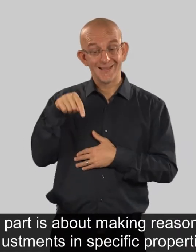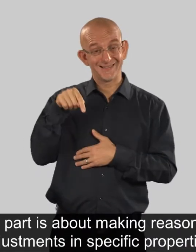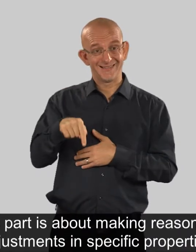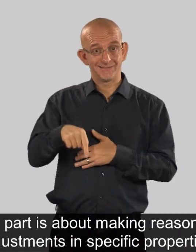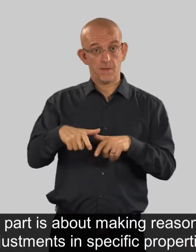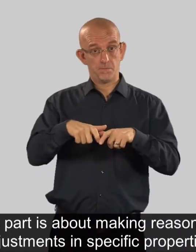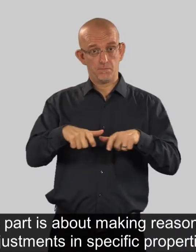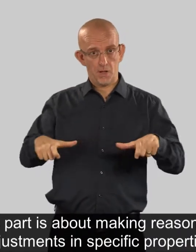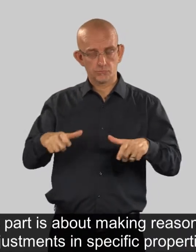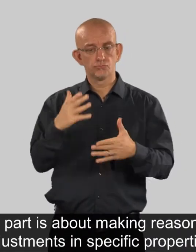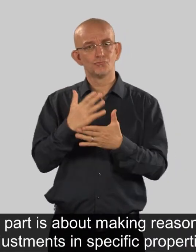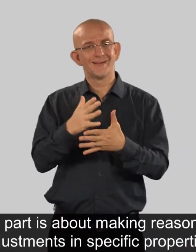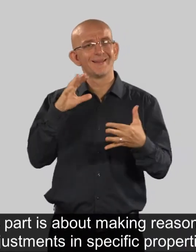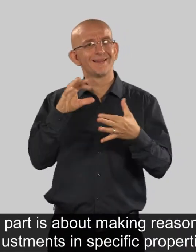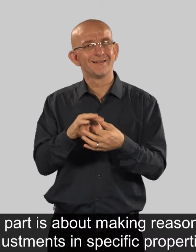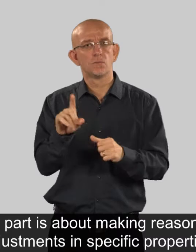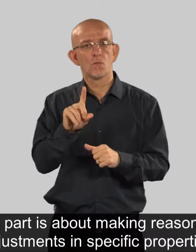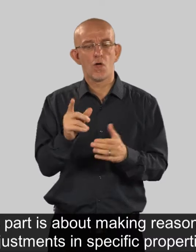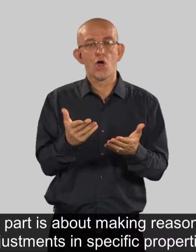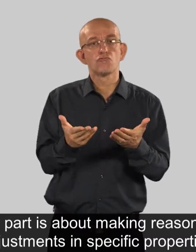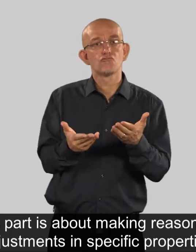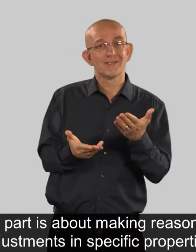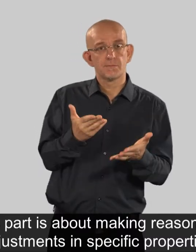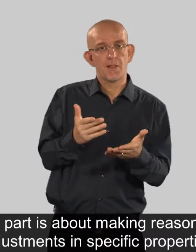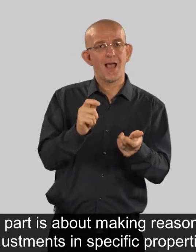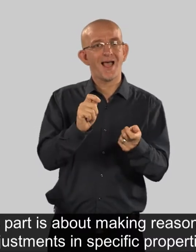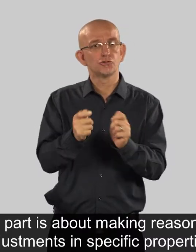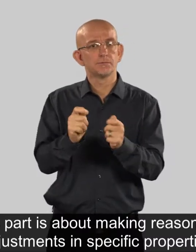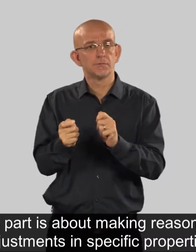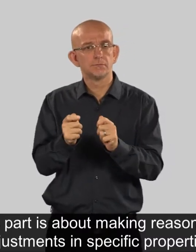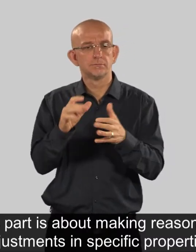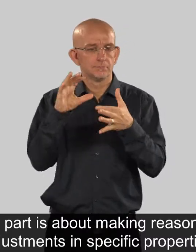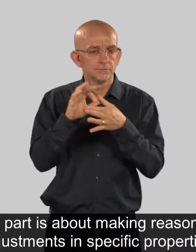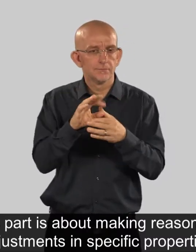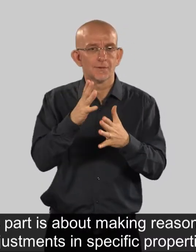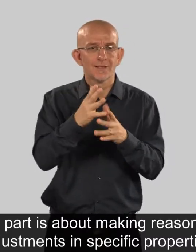This part is about making reasonable adjustments in specific properties.